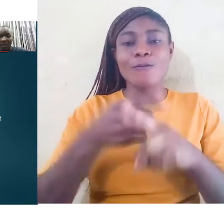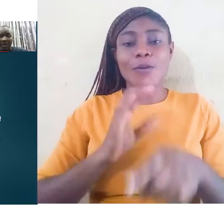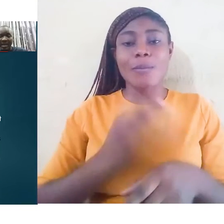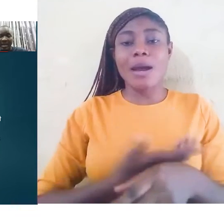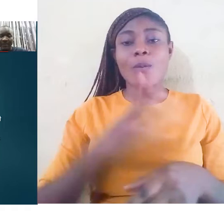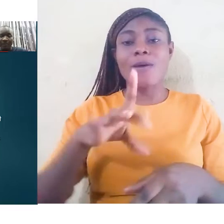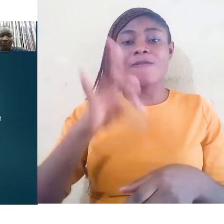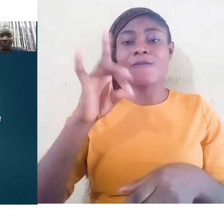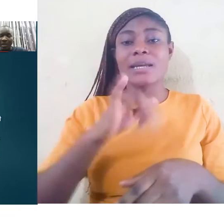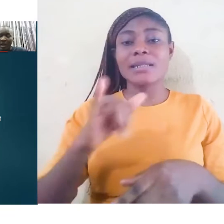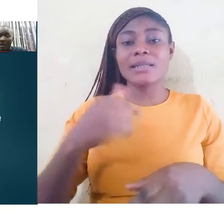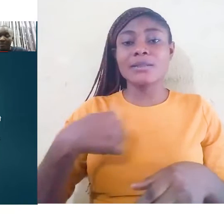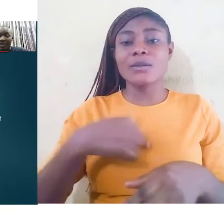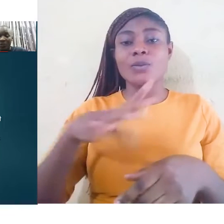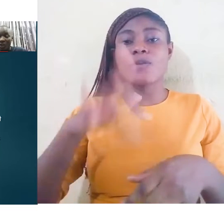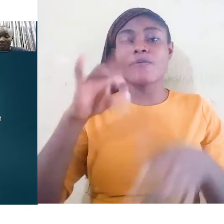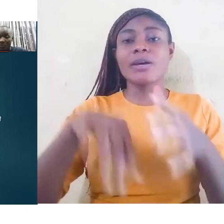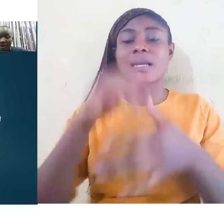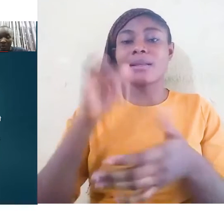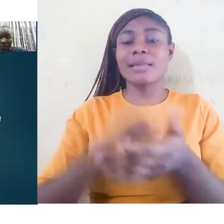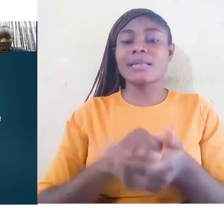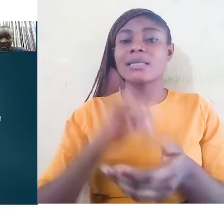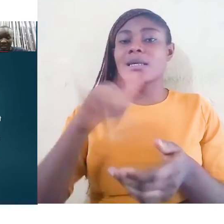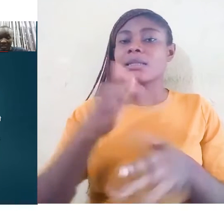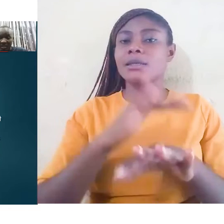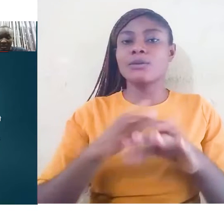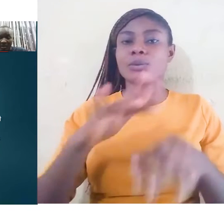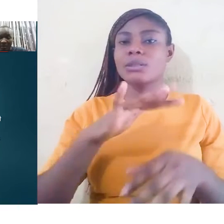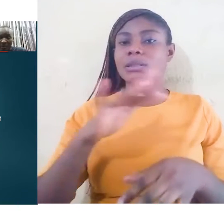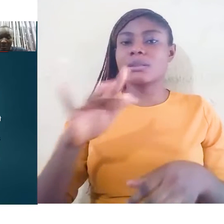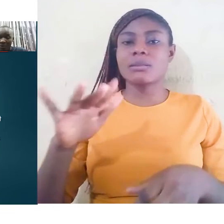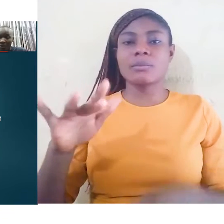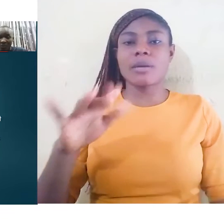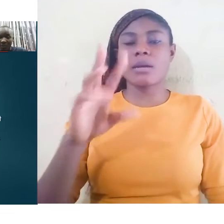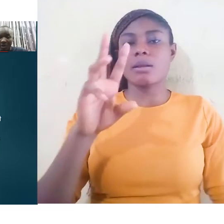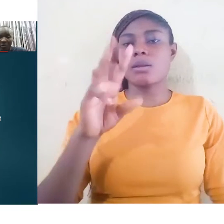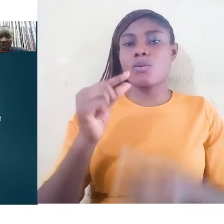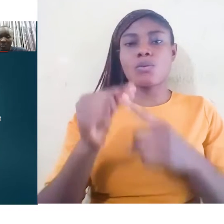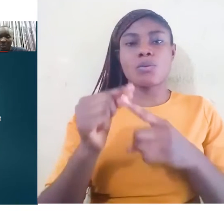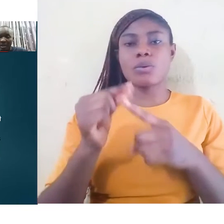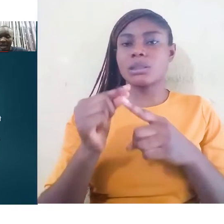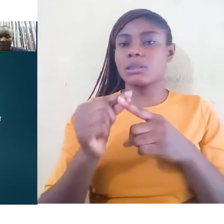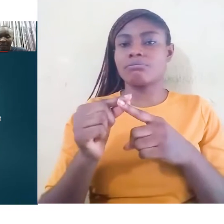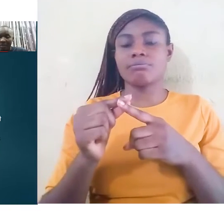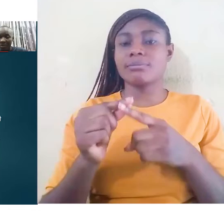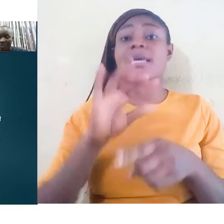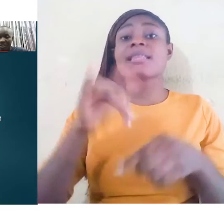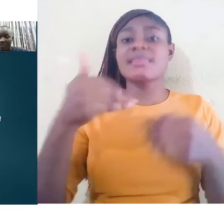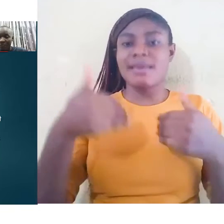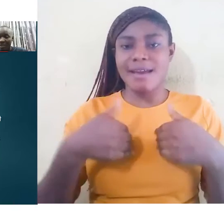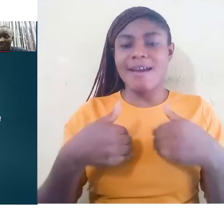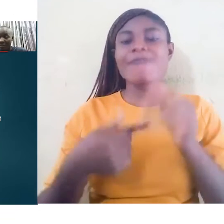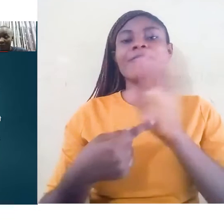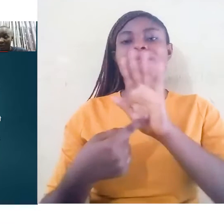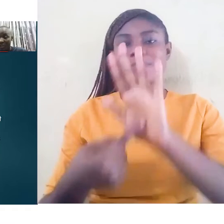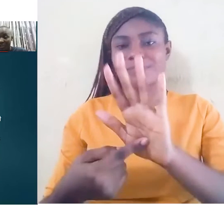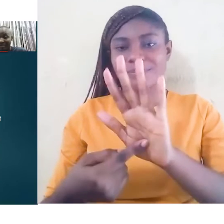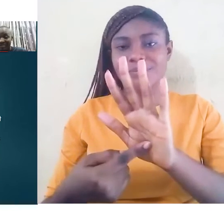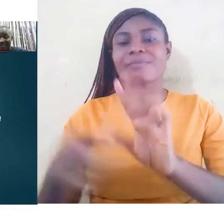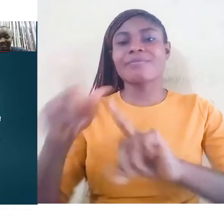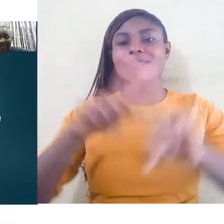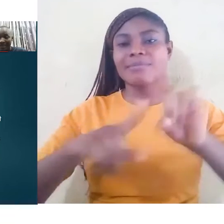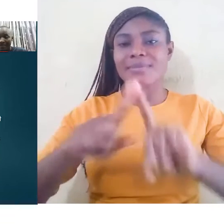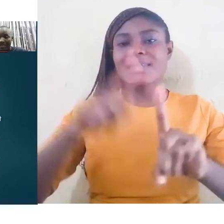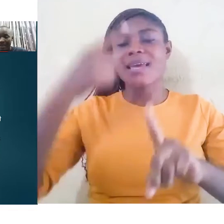we discovered that they do not spell words. They do not spell words, but they have a demonstrative based